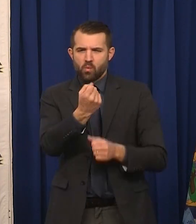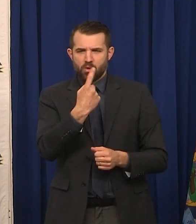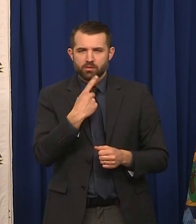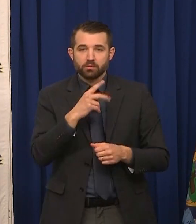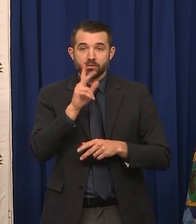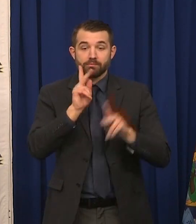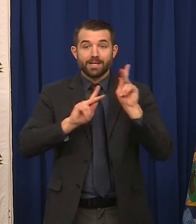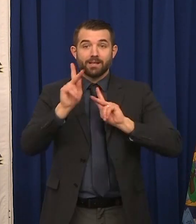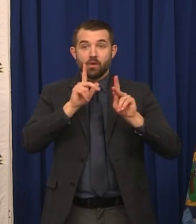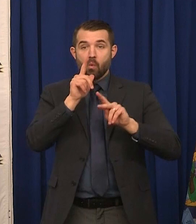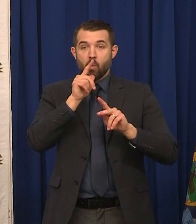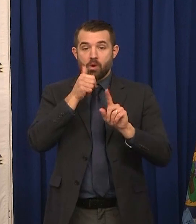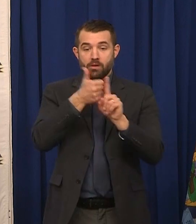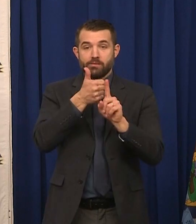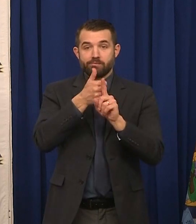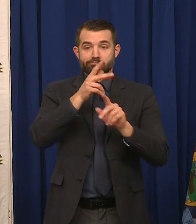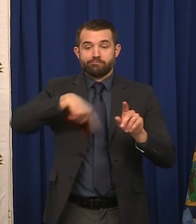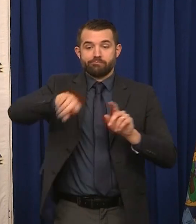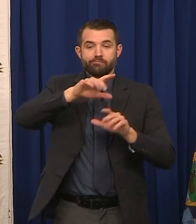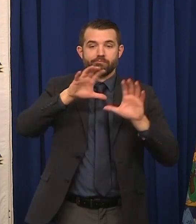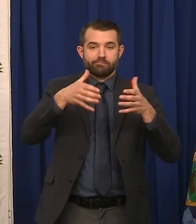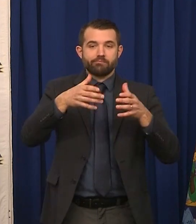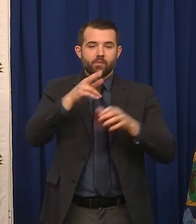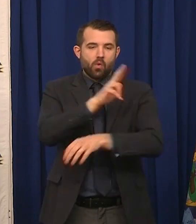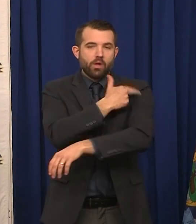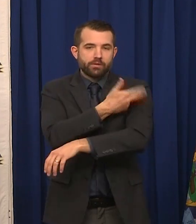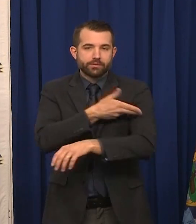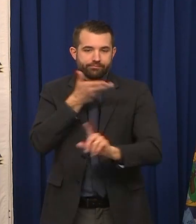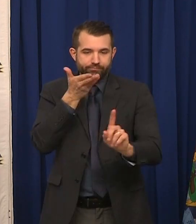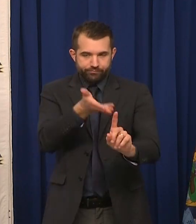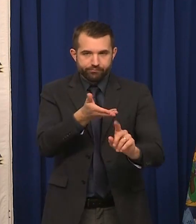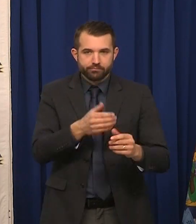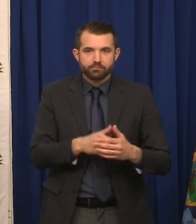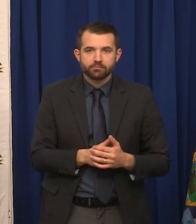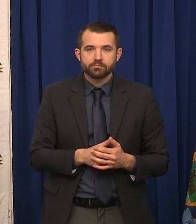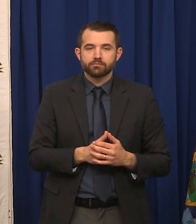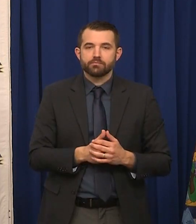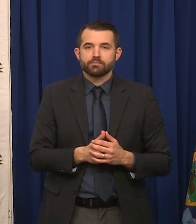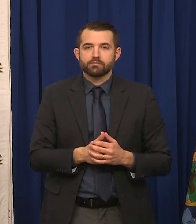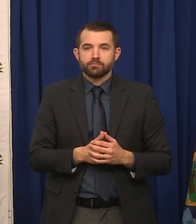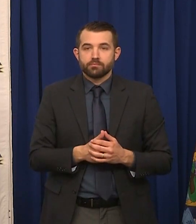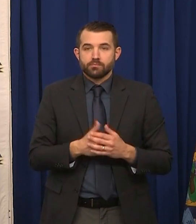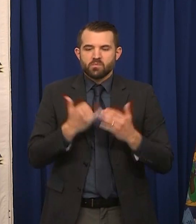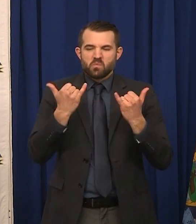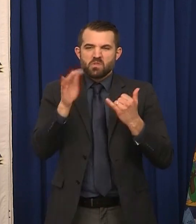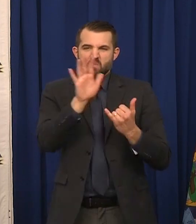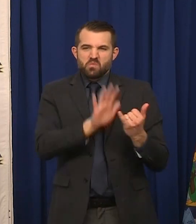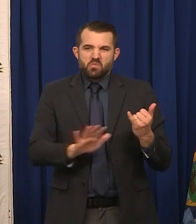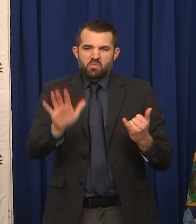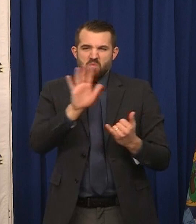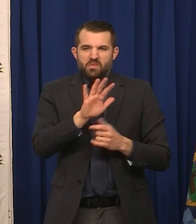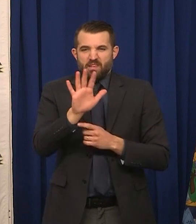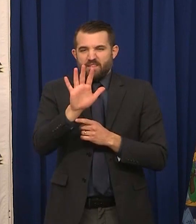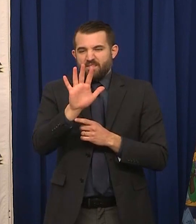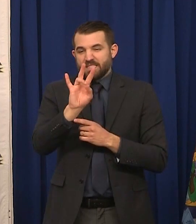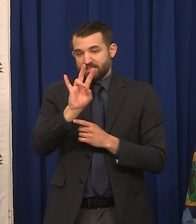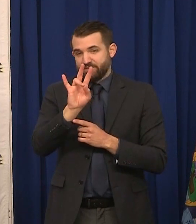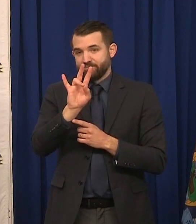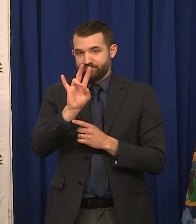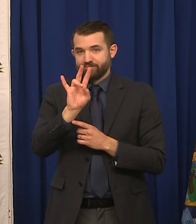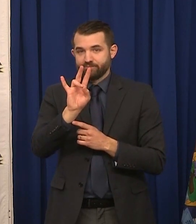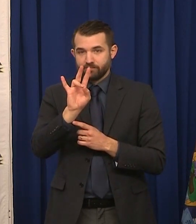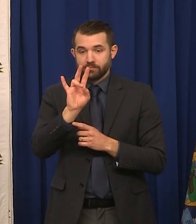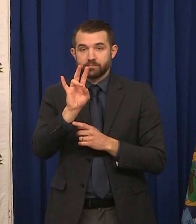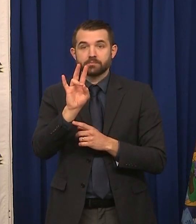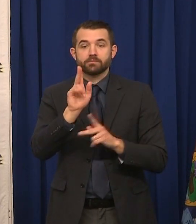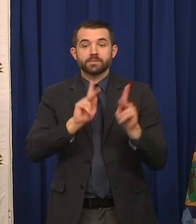individuals. As I mentioned, right now there have been approximately 57 individuals who at